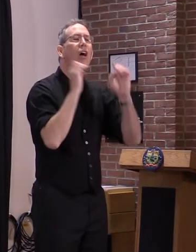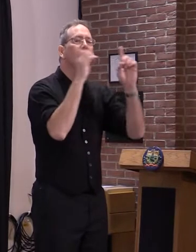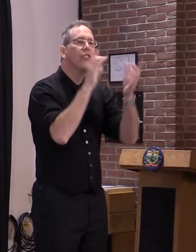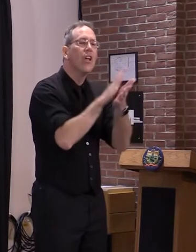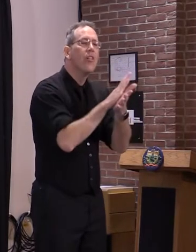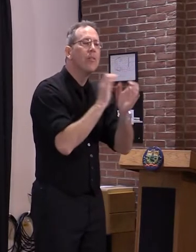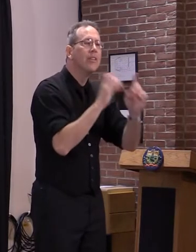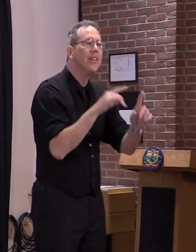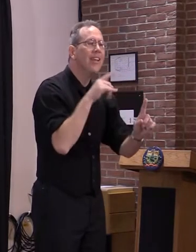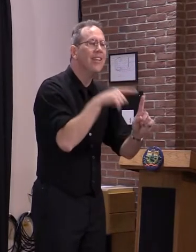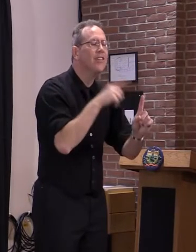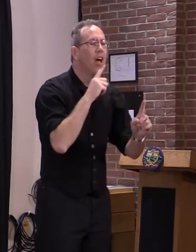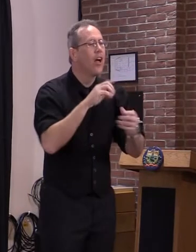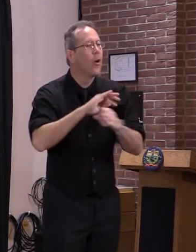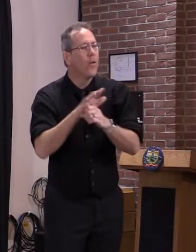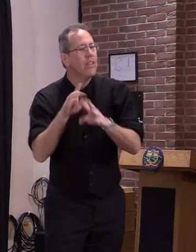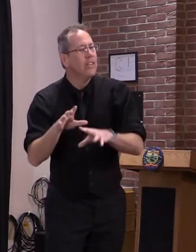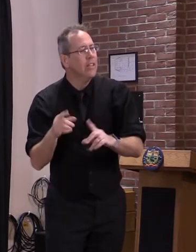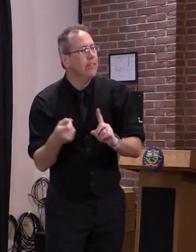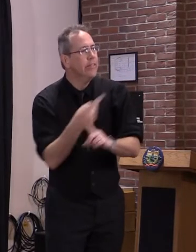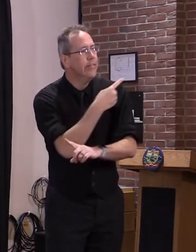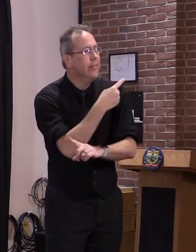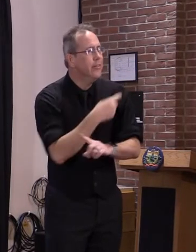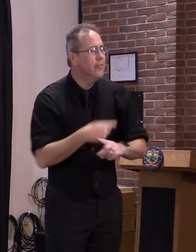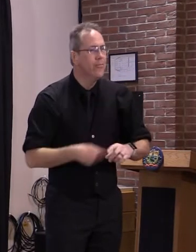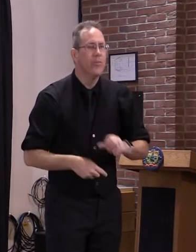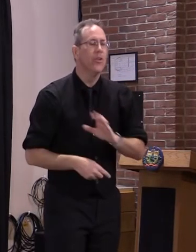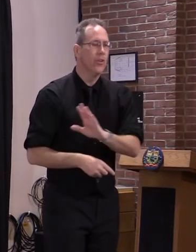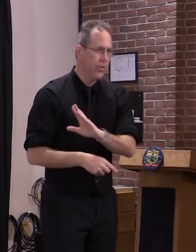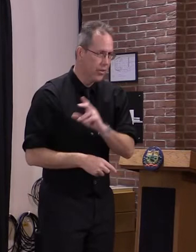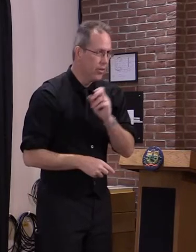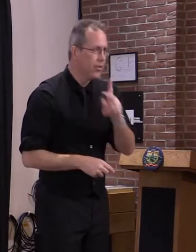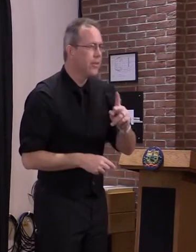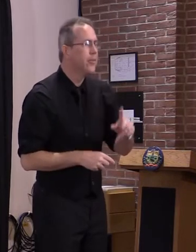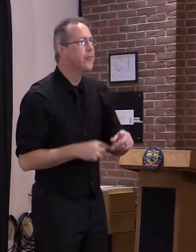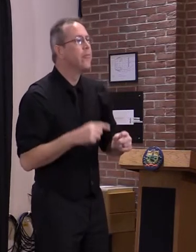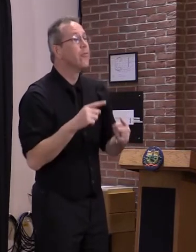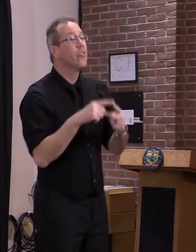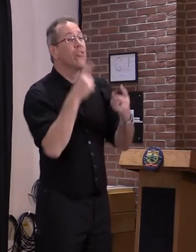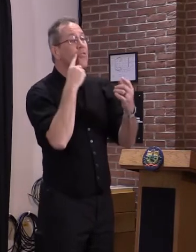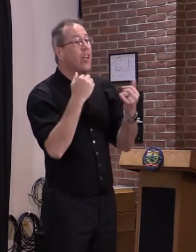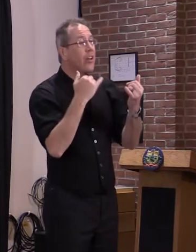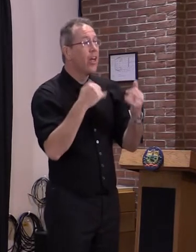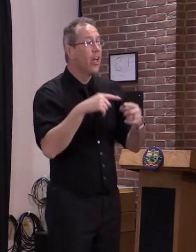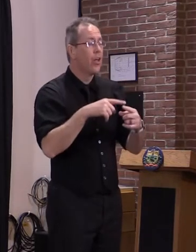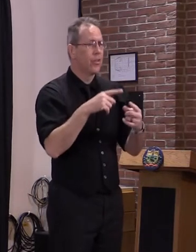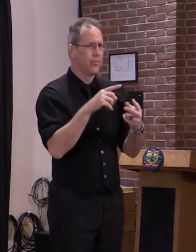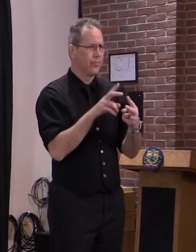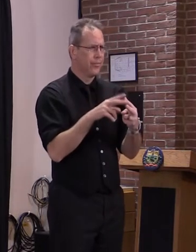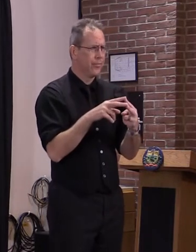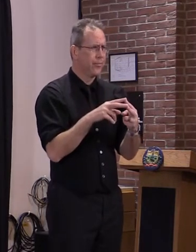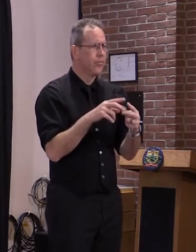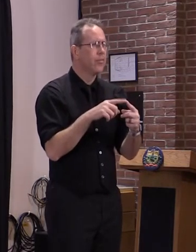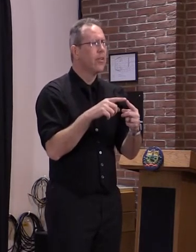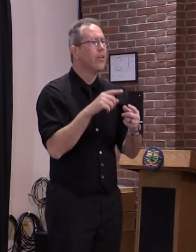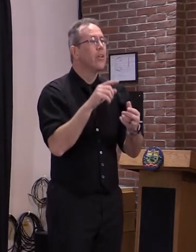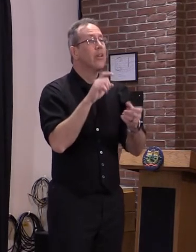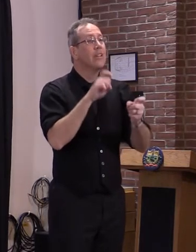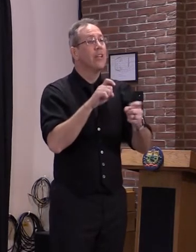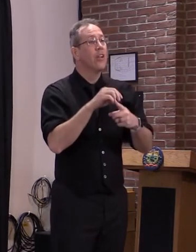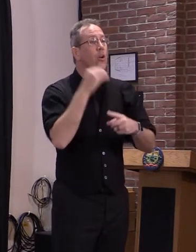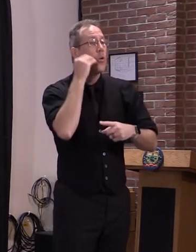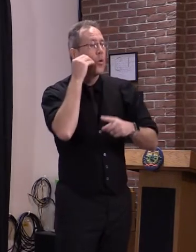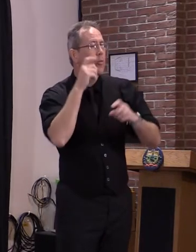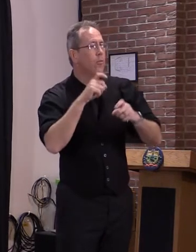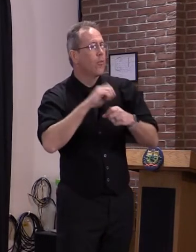COVID testing in schools, we're maintaining our current programs, which are twofold. We call Test at Home.